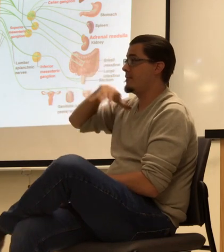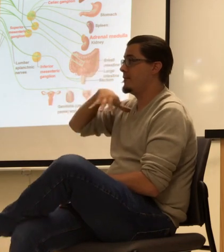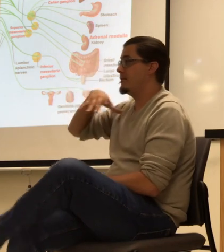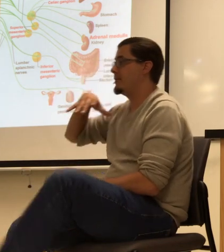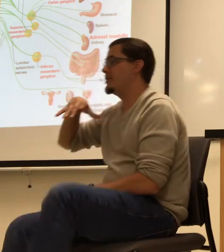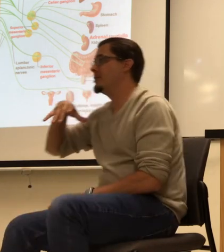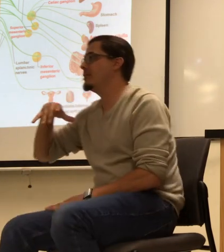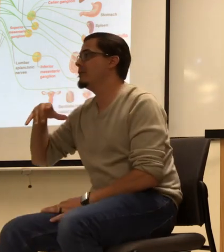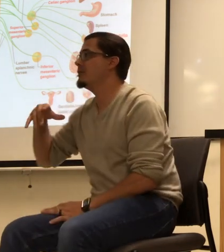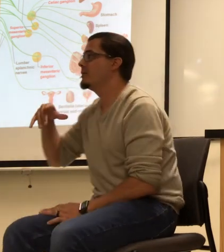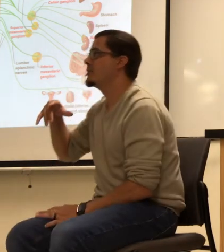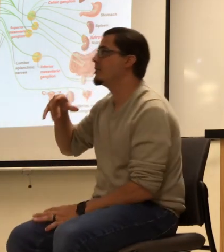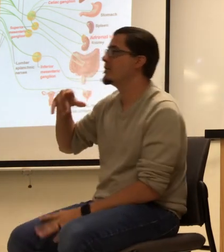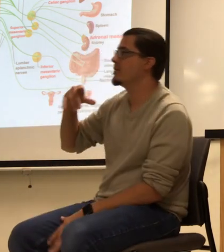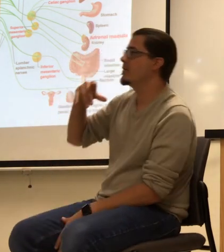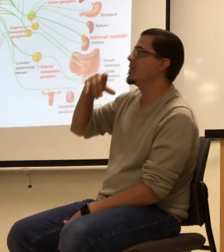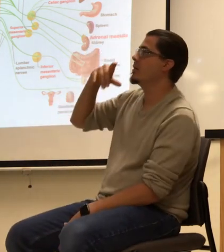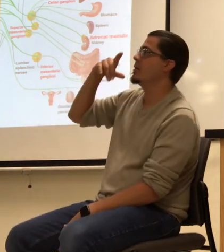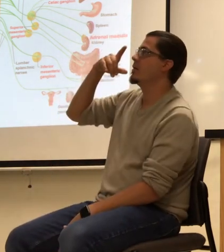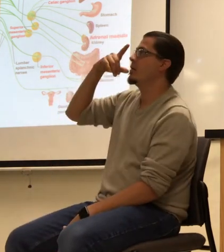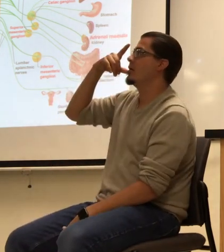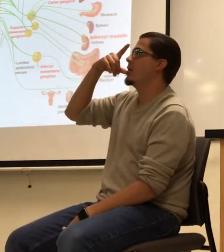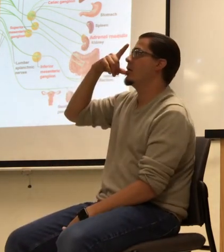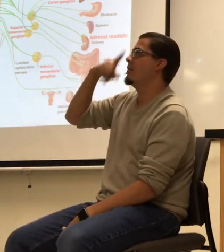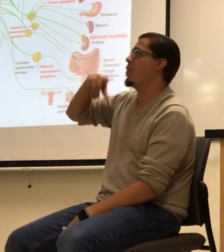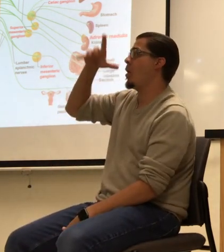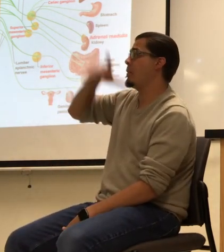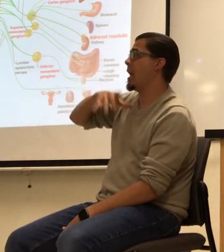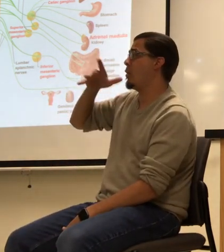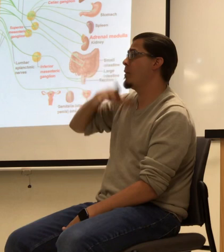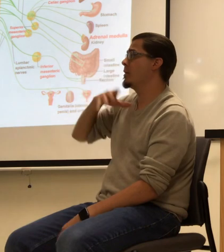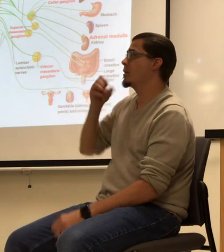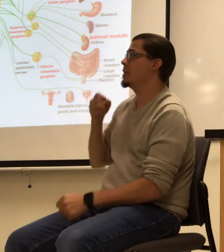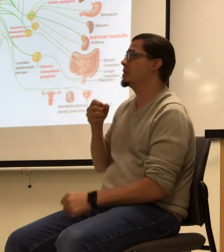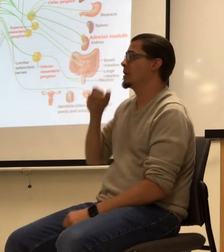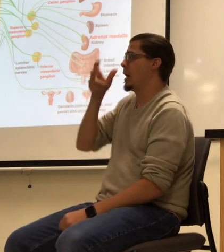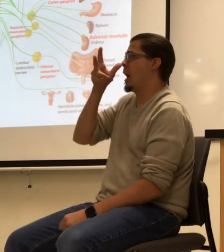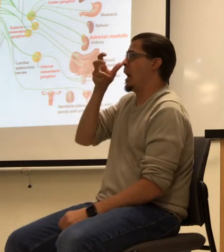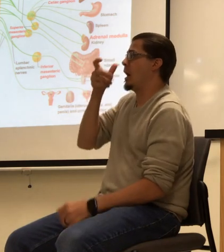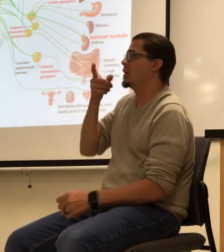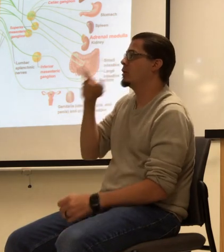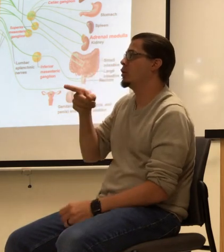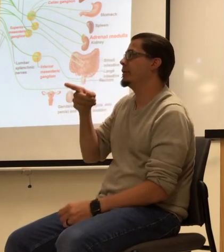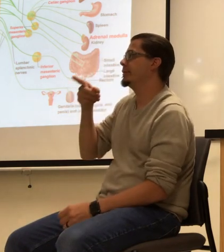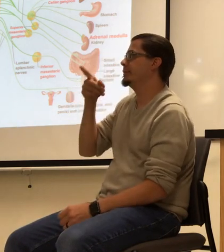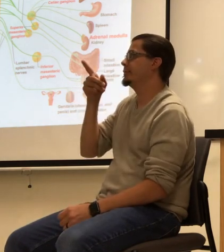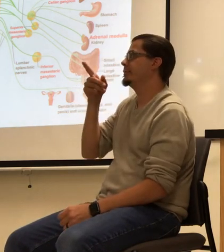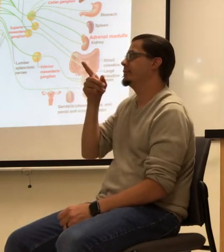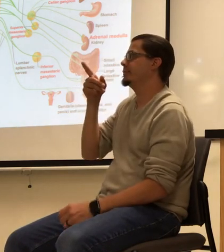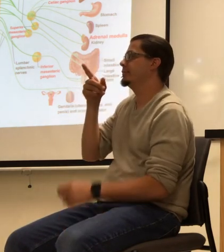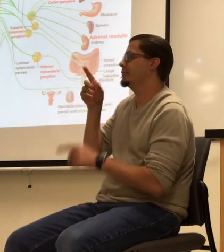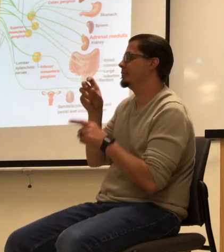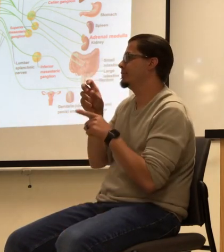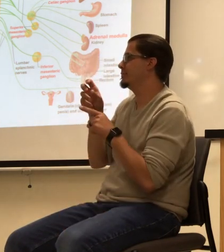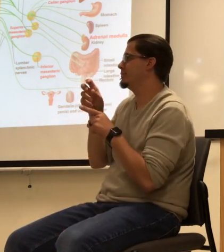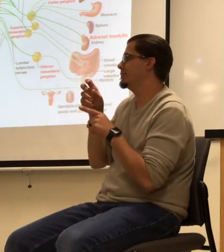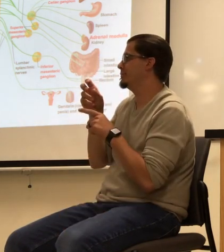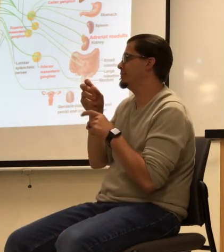and women, it causes contractions during the sex response. For men in particular, it causes ejaculation.